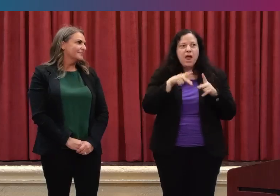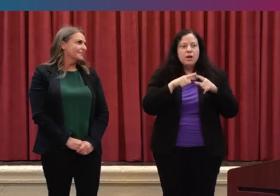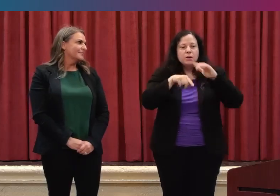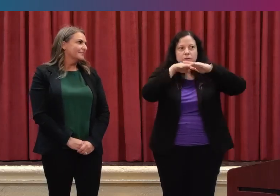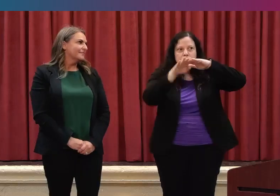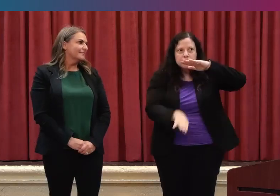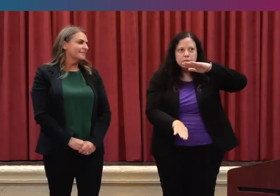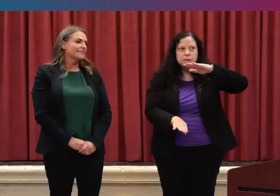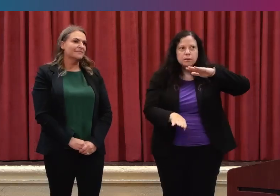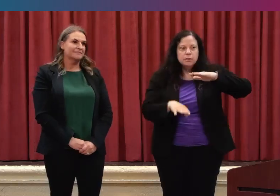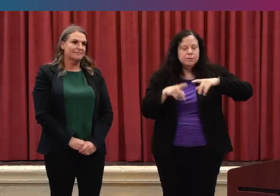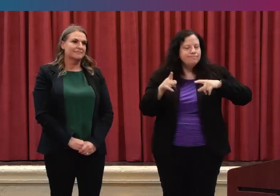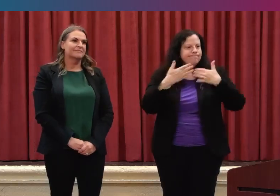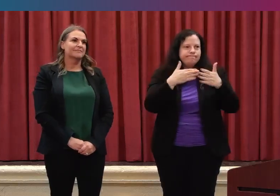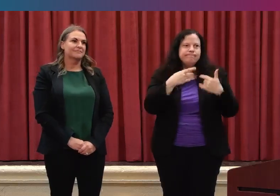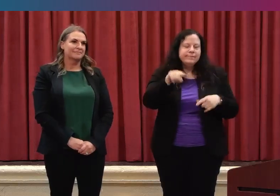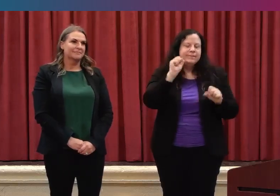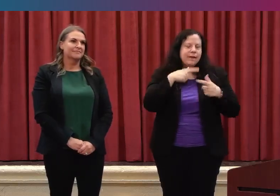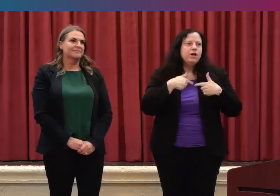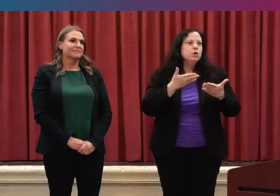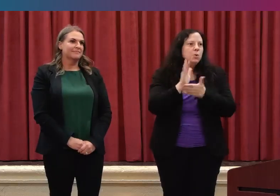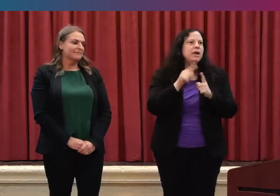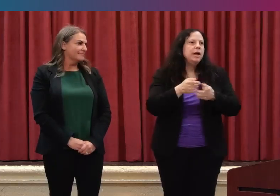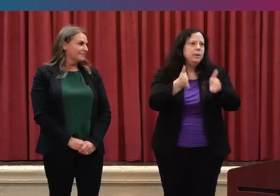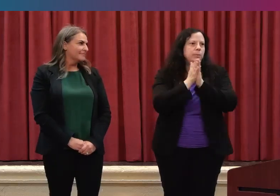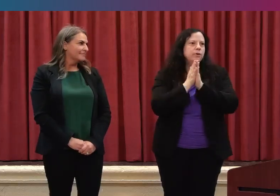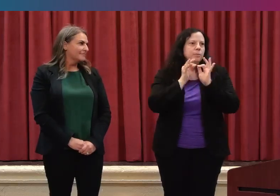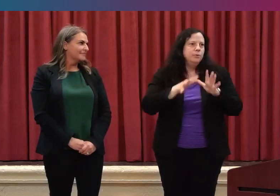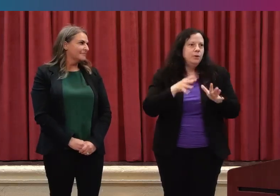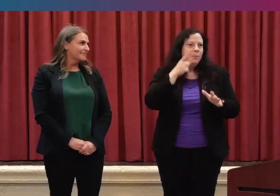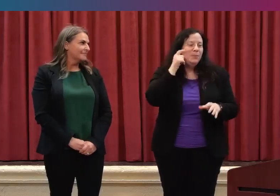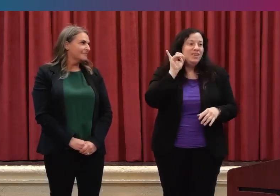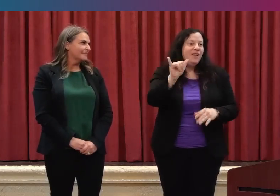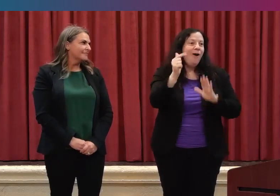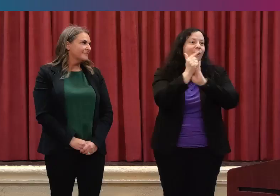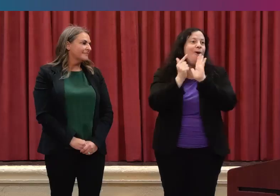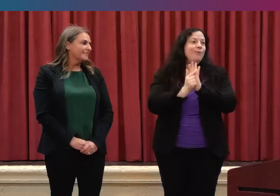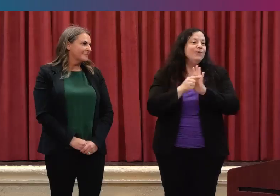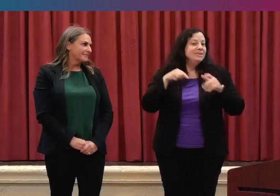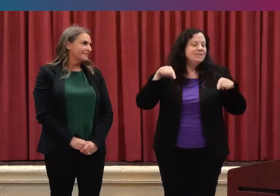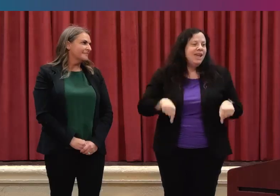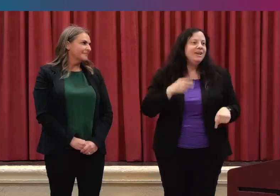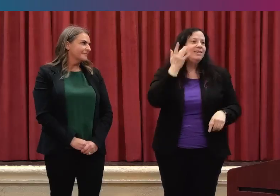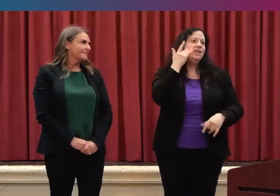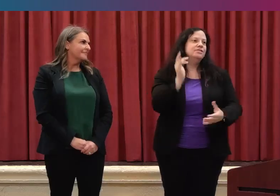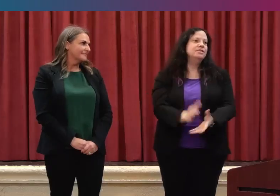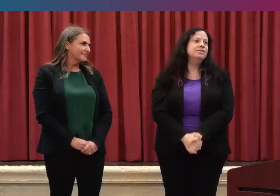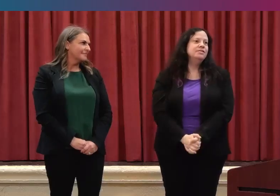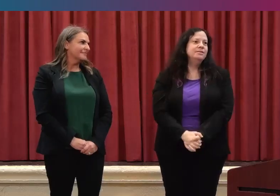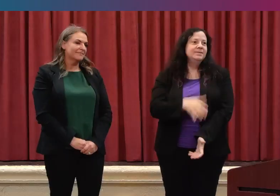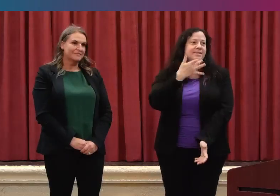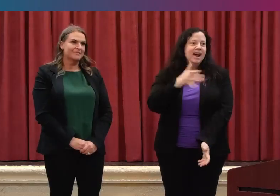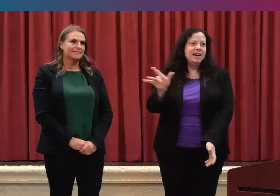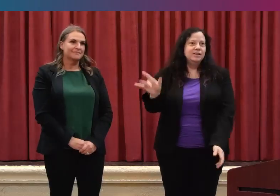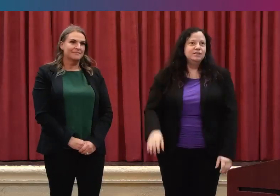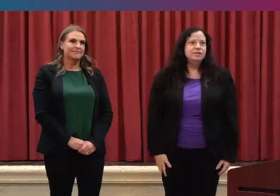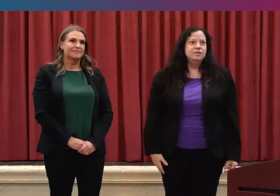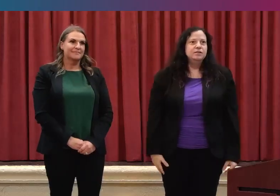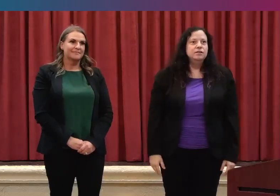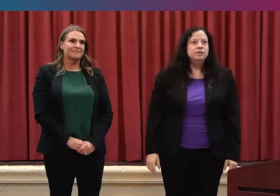requesting the term. 15 people or under, that's for ADA. With the UNRU Act, it's a little less than that. So that's following the laws here in California, unfortunately.